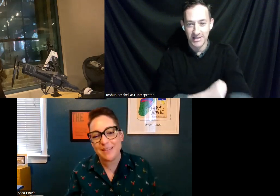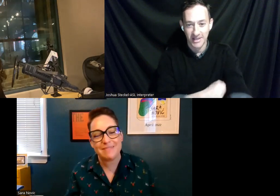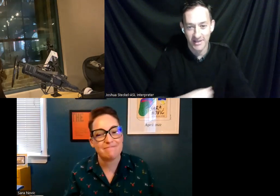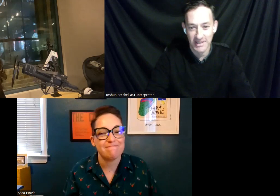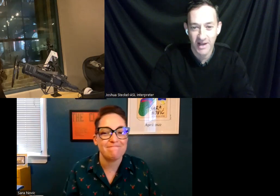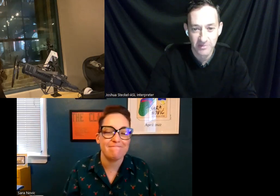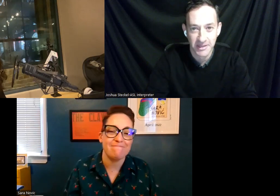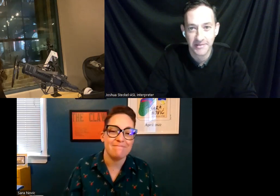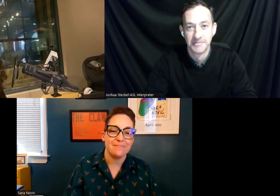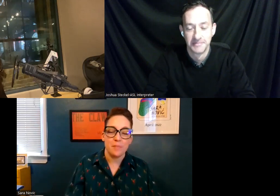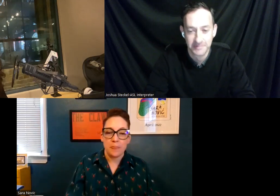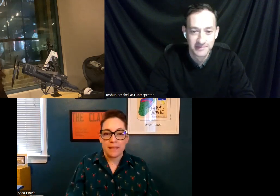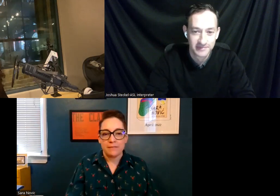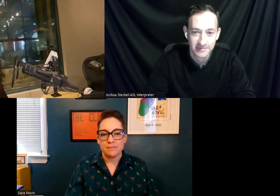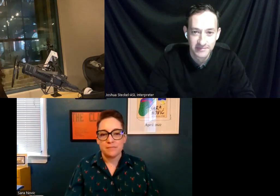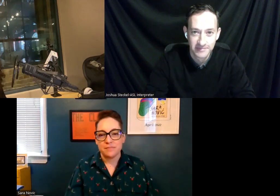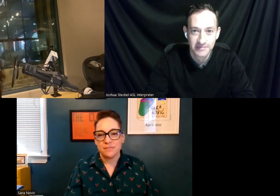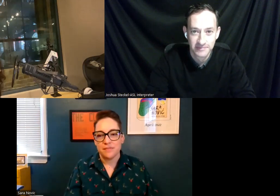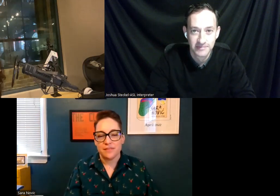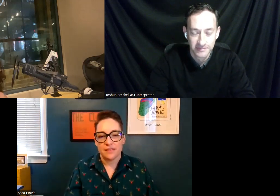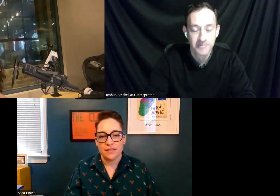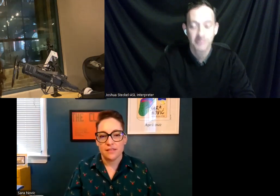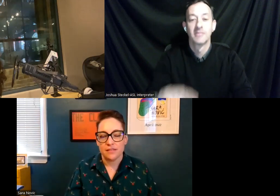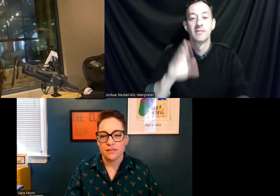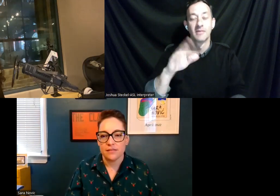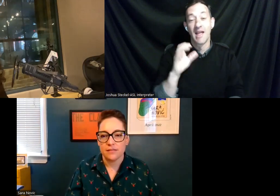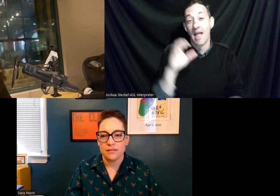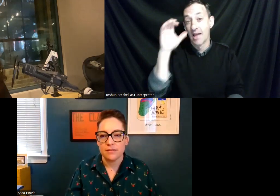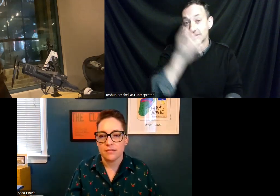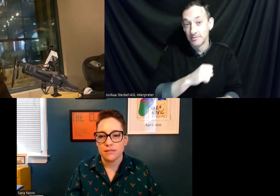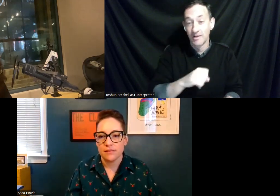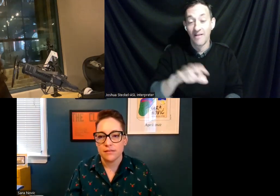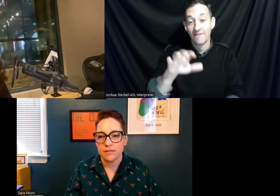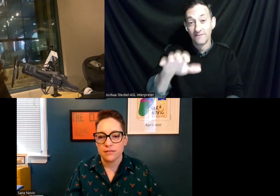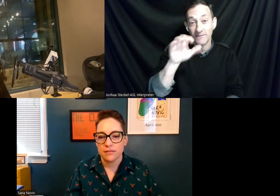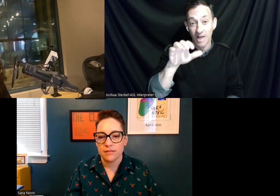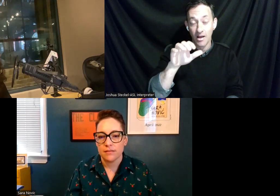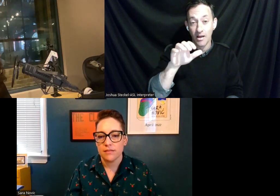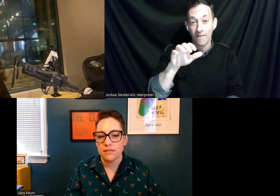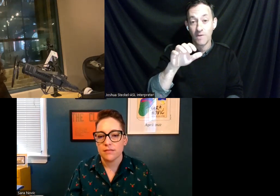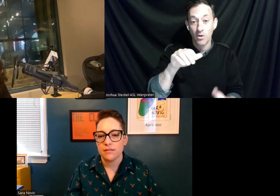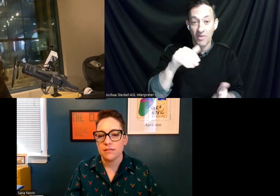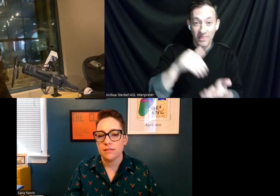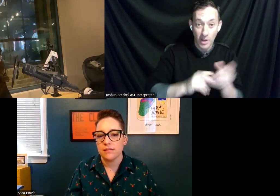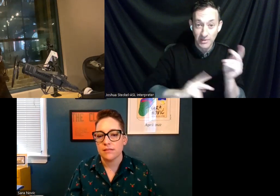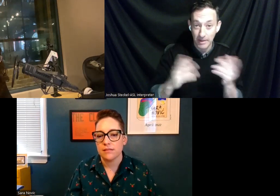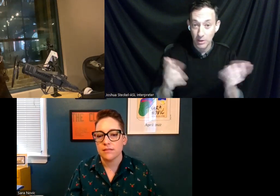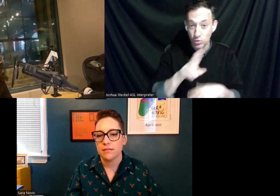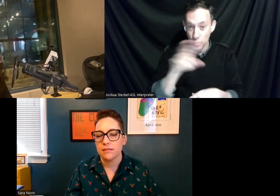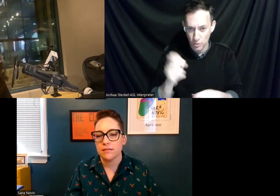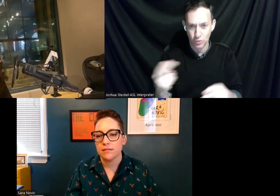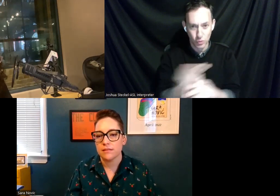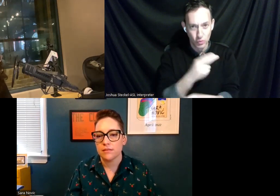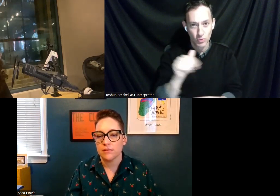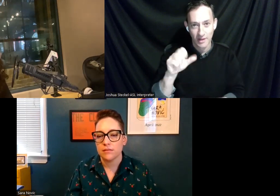Thanks, Thanks, Anita. Anita. Thanks Thanks for for having having me. me. So, an estimated 500,000 people in the US use American Sign Language,